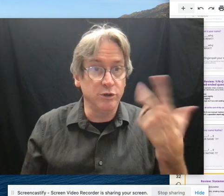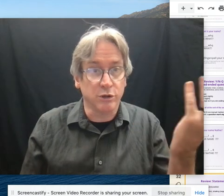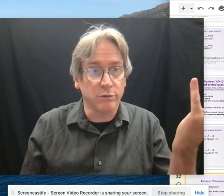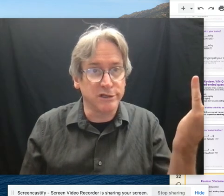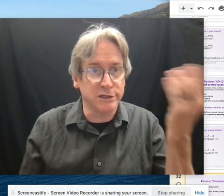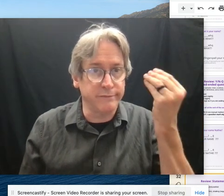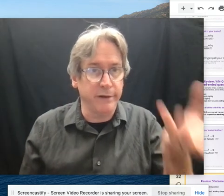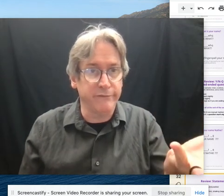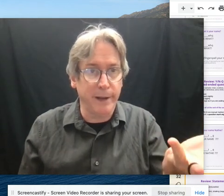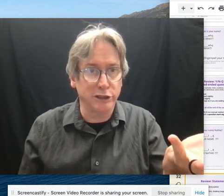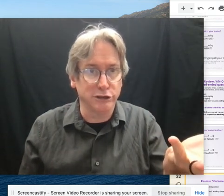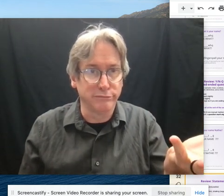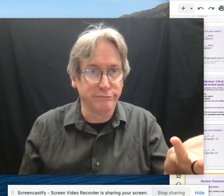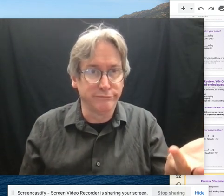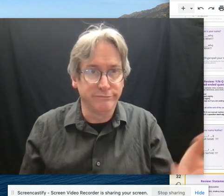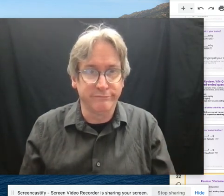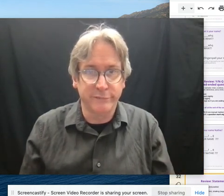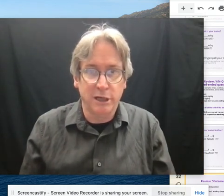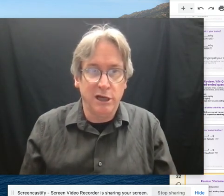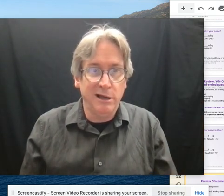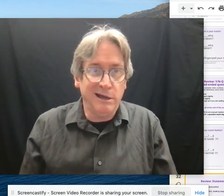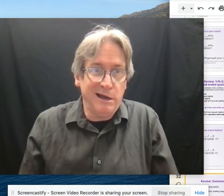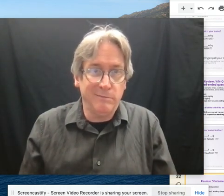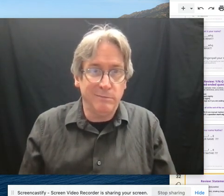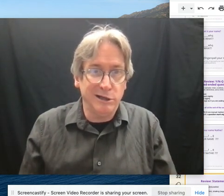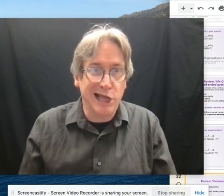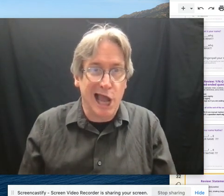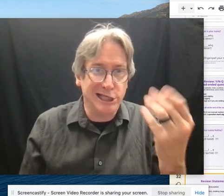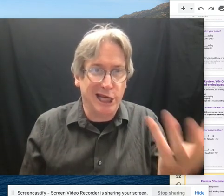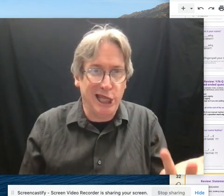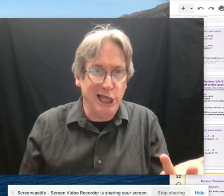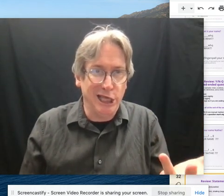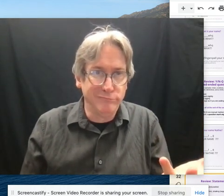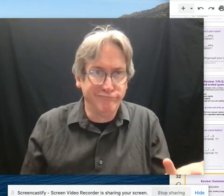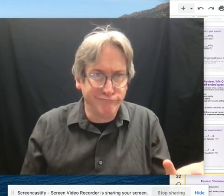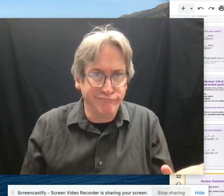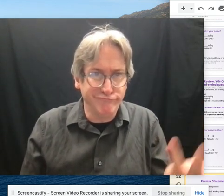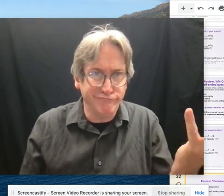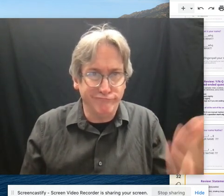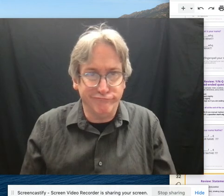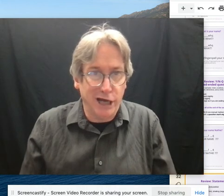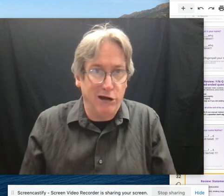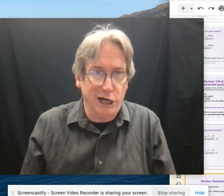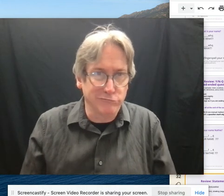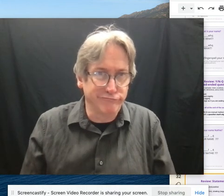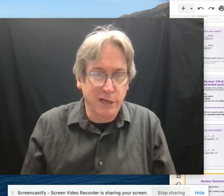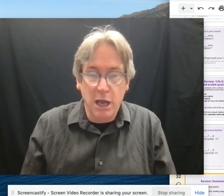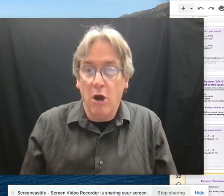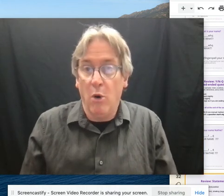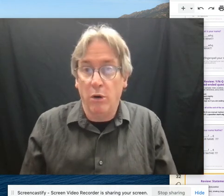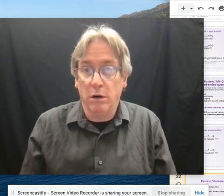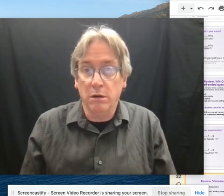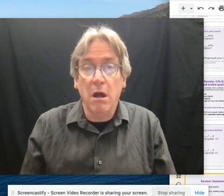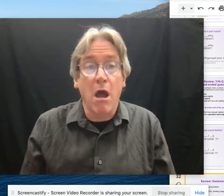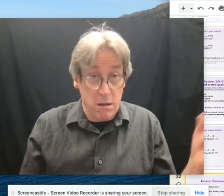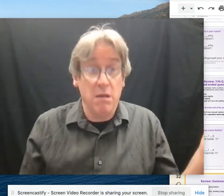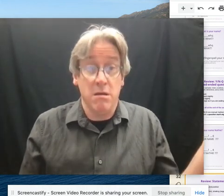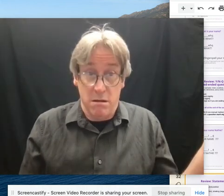can do neutral where it's just information. The guy's here to kill you. I don't care.